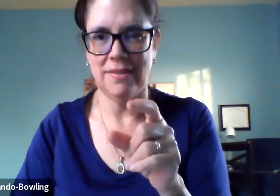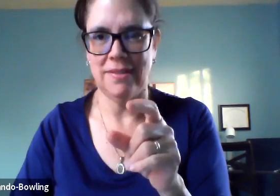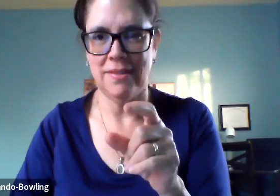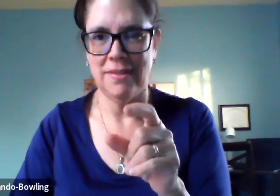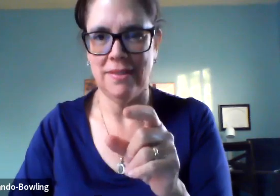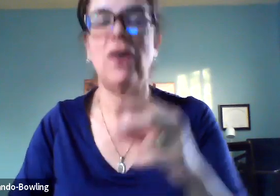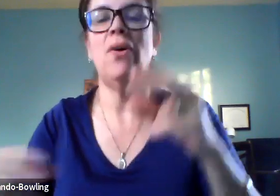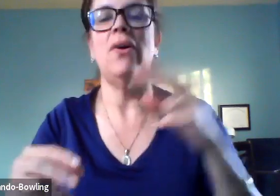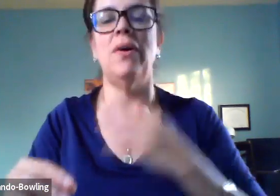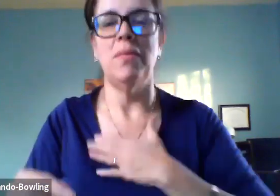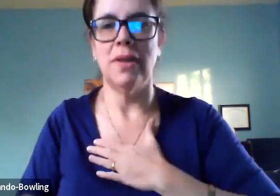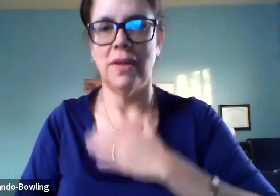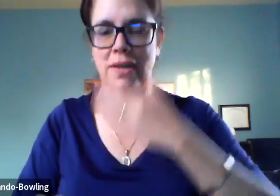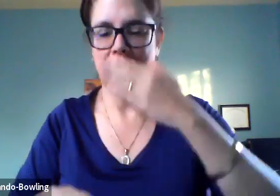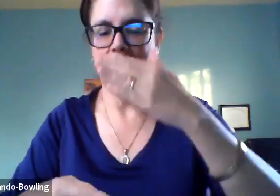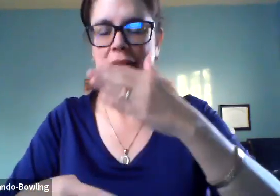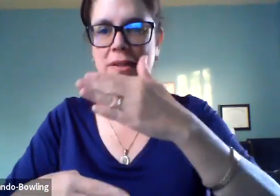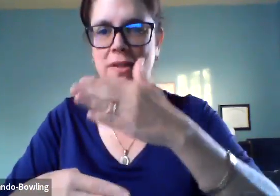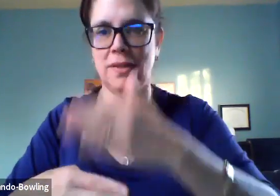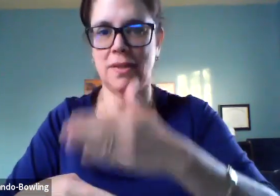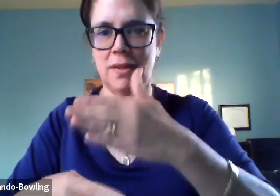Nombre, my nombre es.